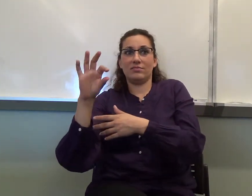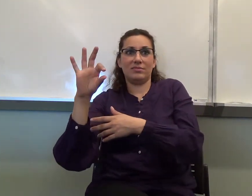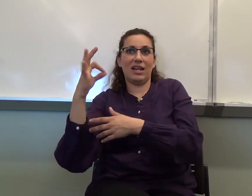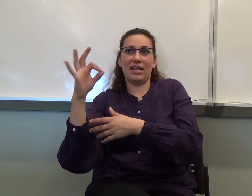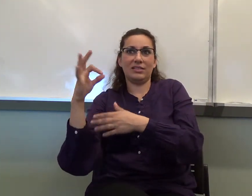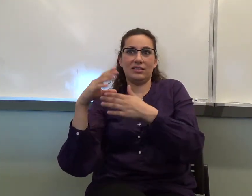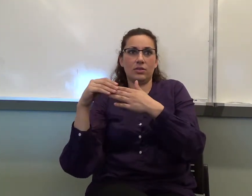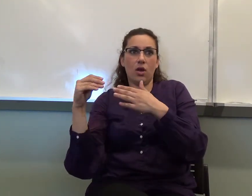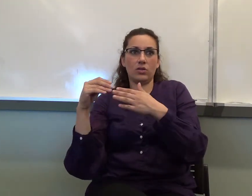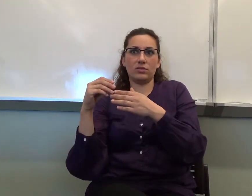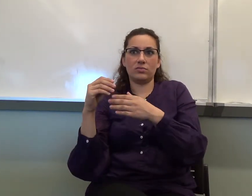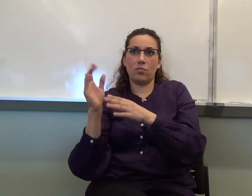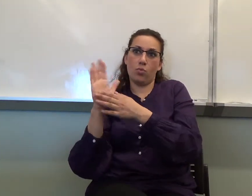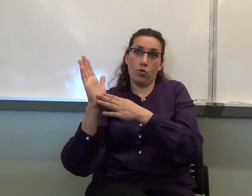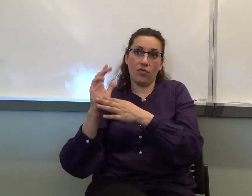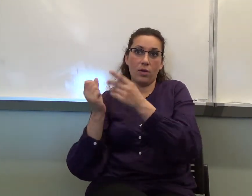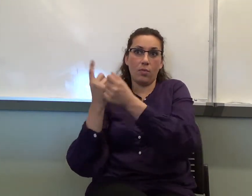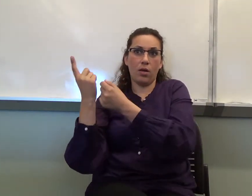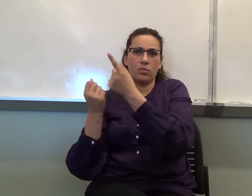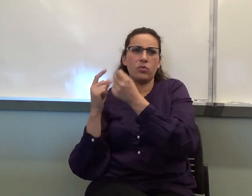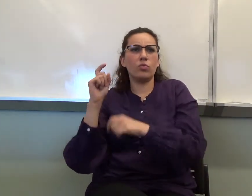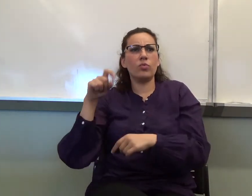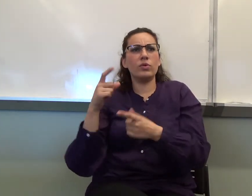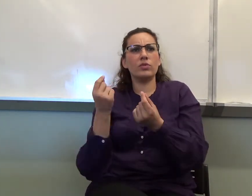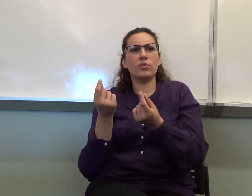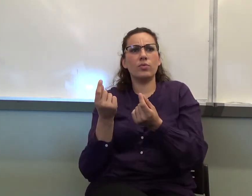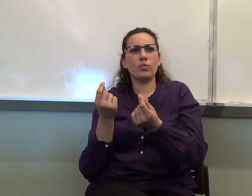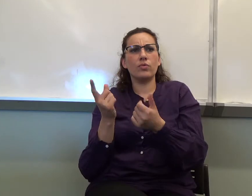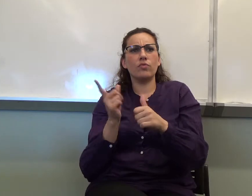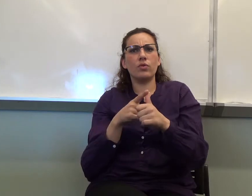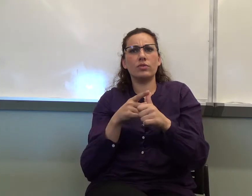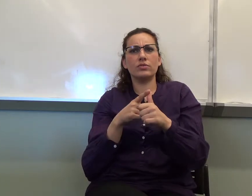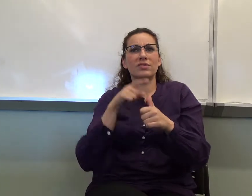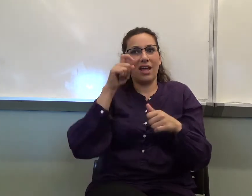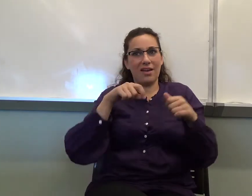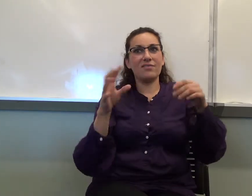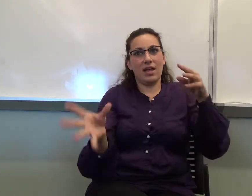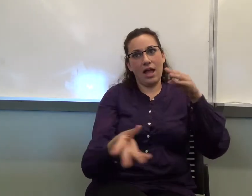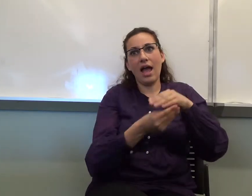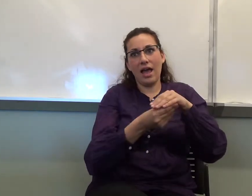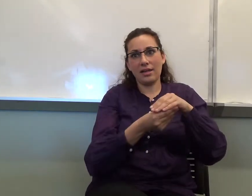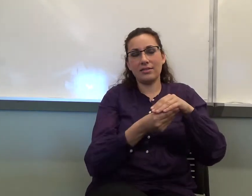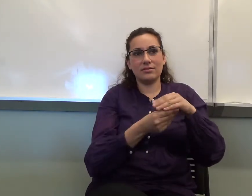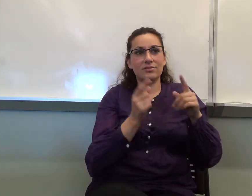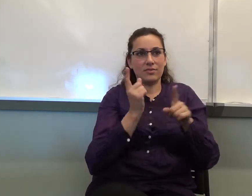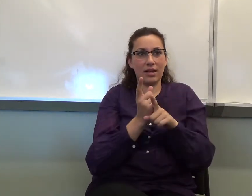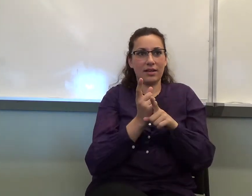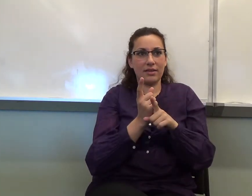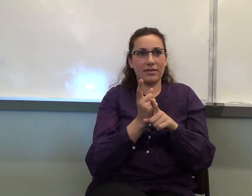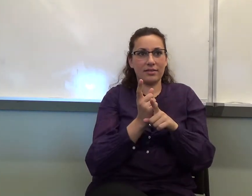what are we going to have to do before we figure out what percent he spent? We're going to have to add those two, right? So if we